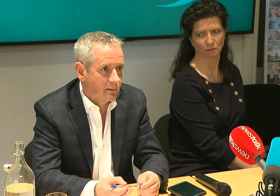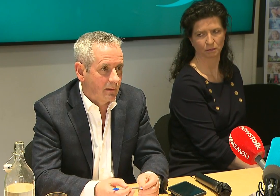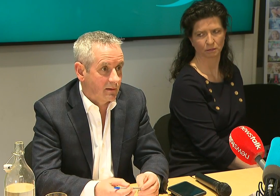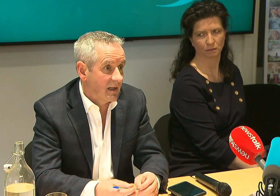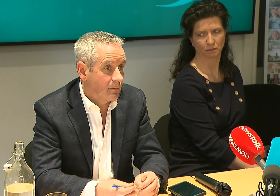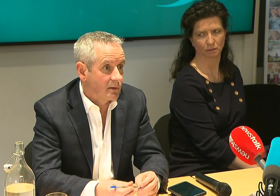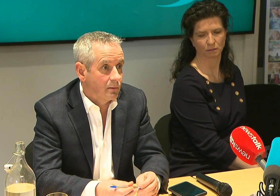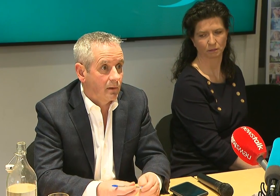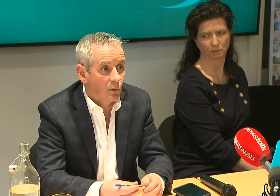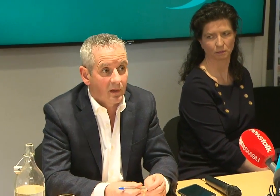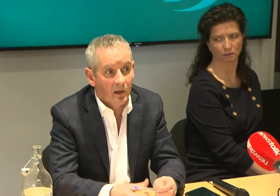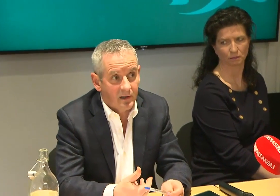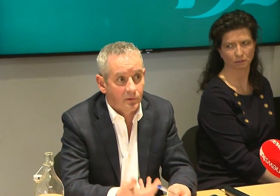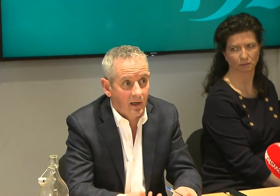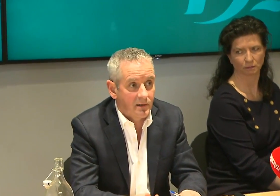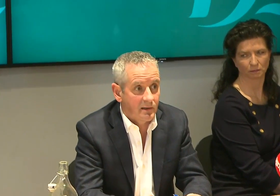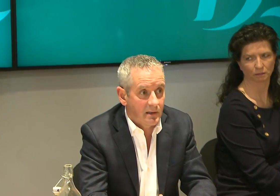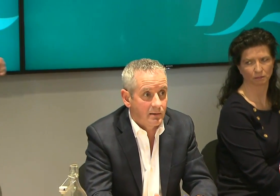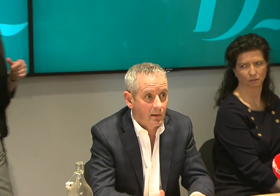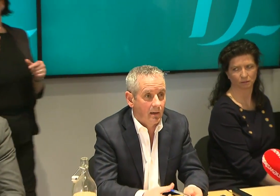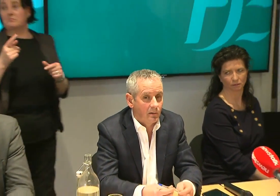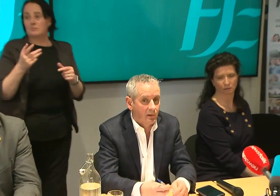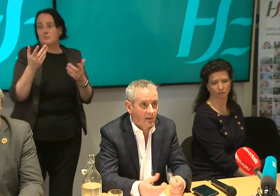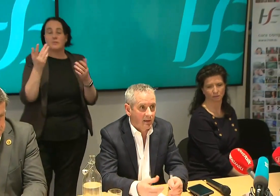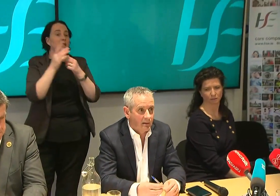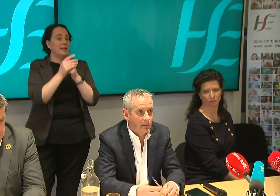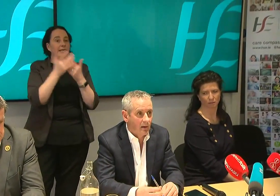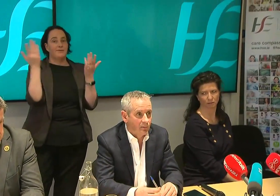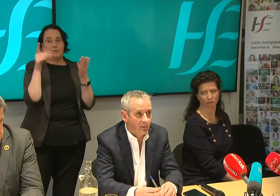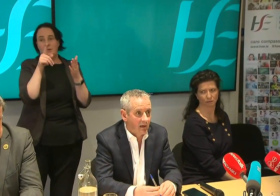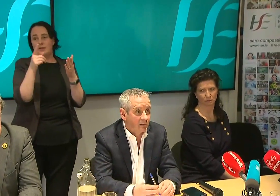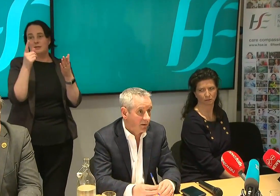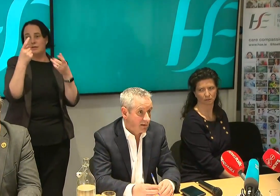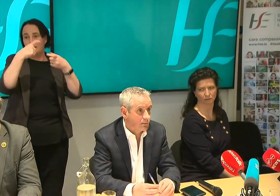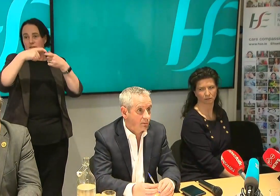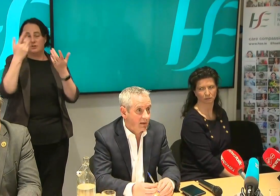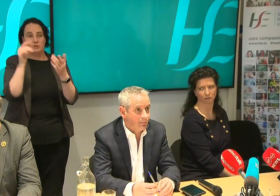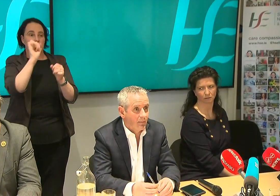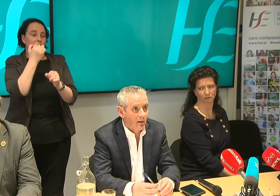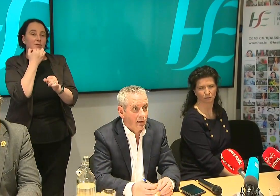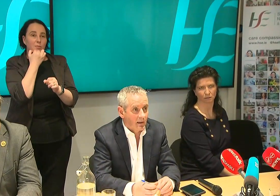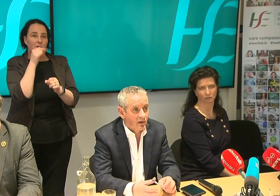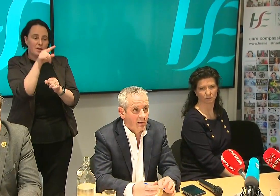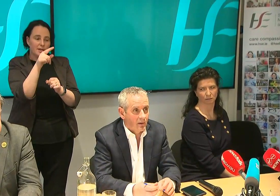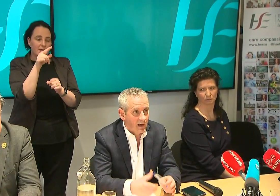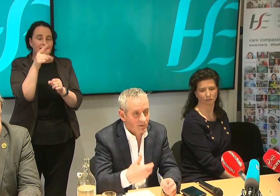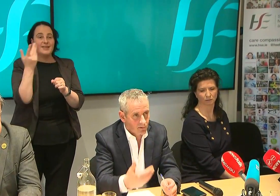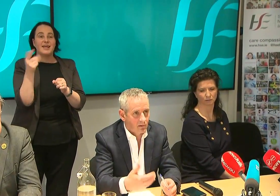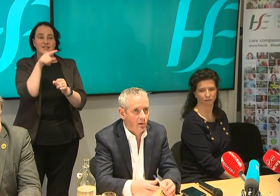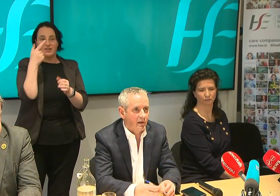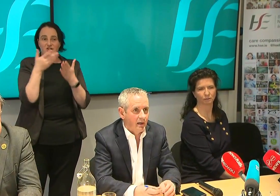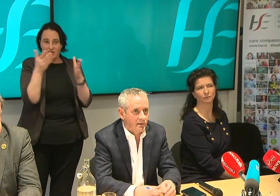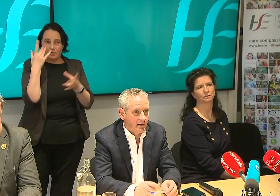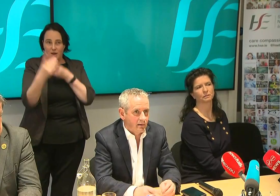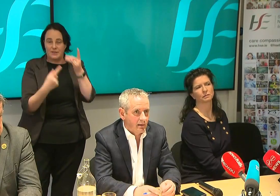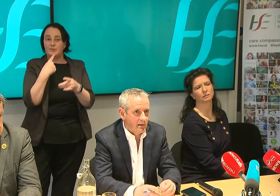health team. So it would be a contact through the HSE number, and then our public health advice would be. That's generally where it happens, but